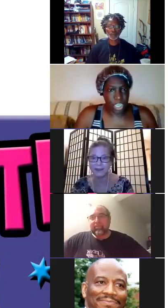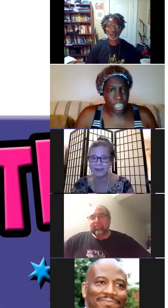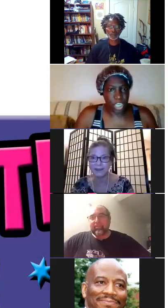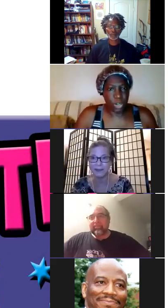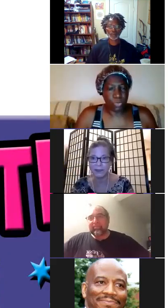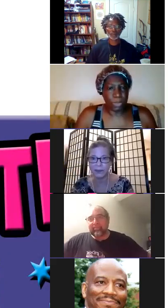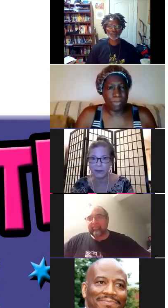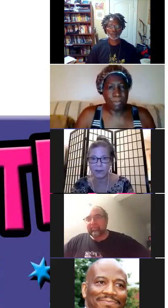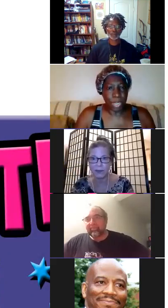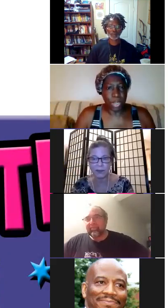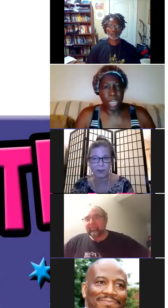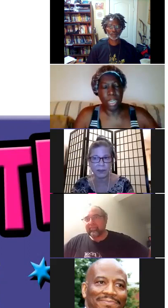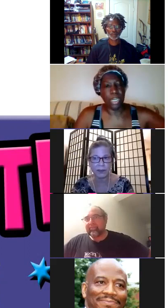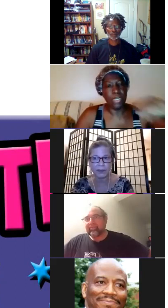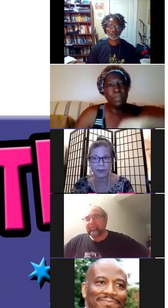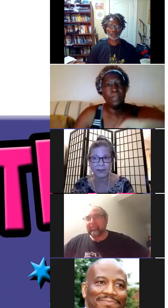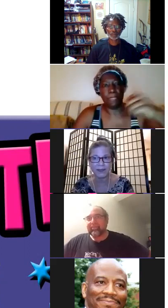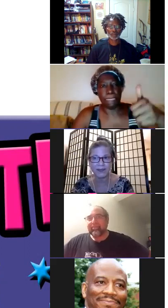And remember,